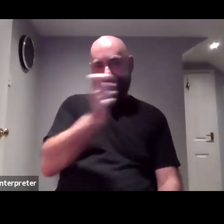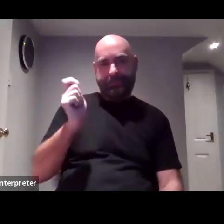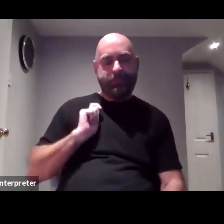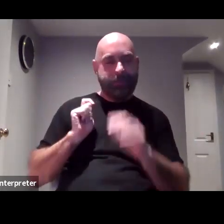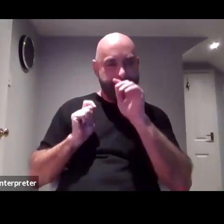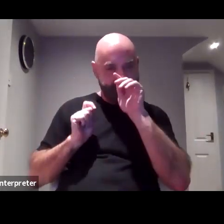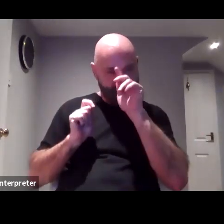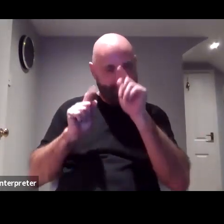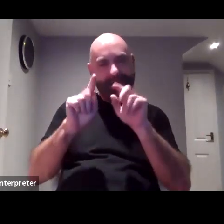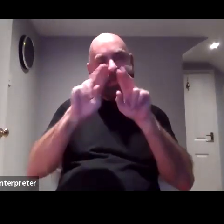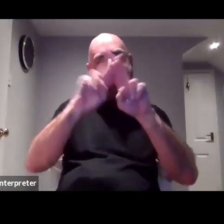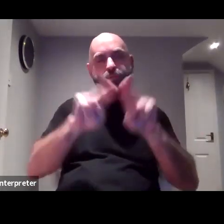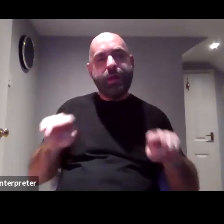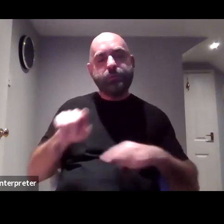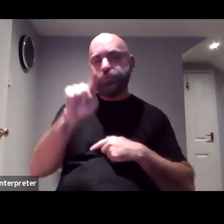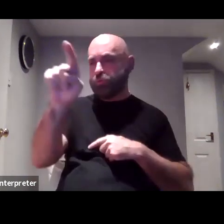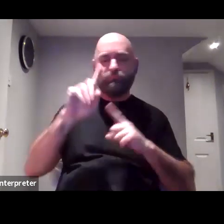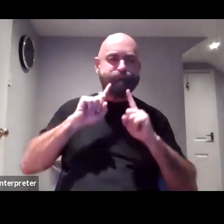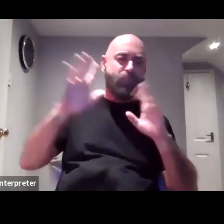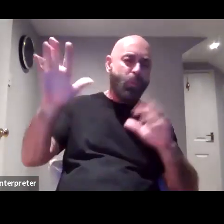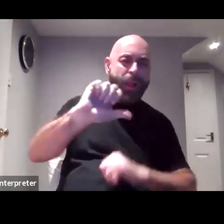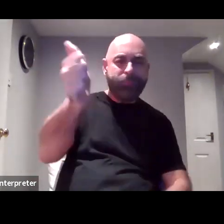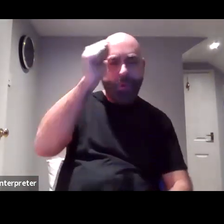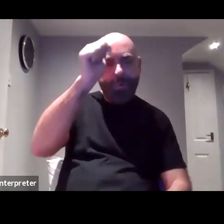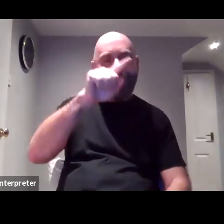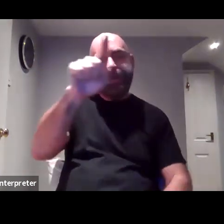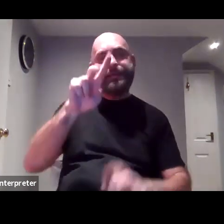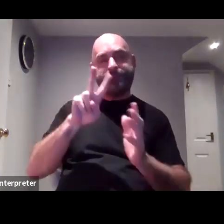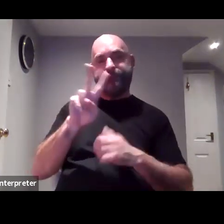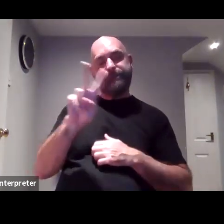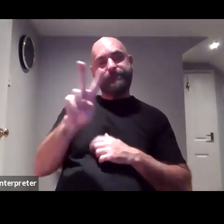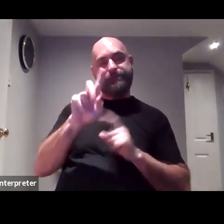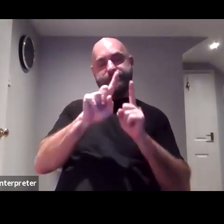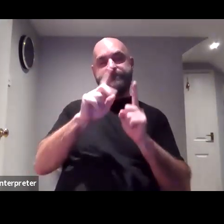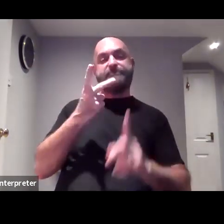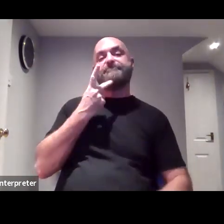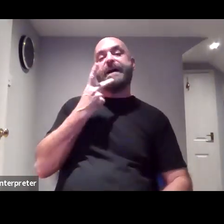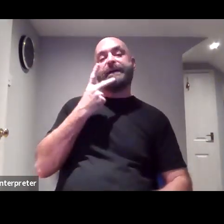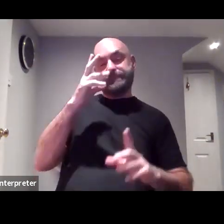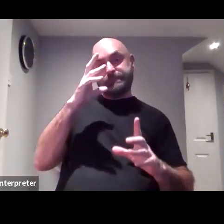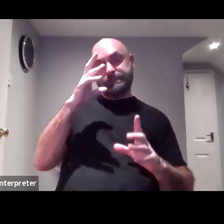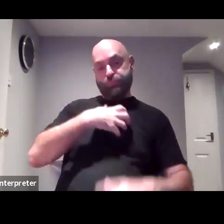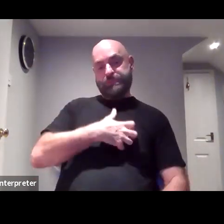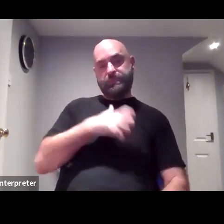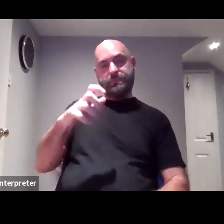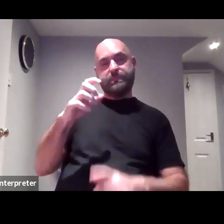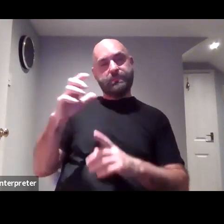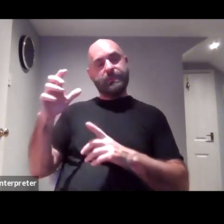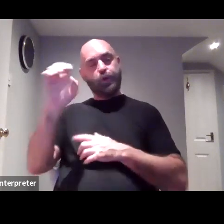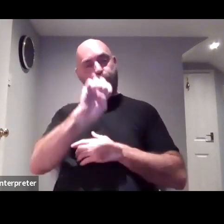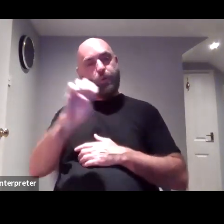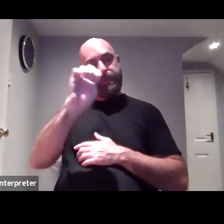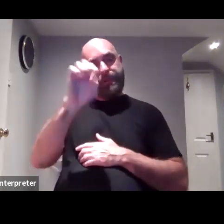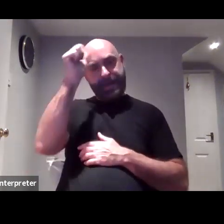Internationally acclaimed, Professor Marmot is a vice president of the Academia Europaea